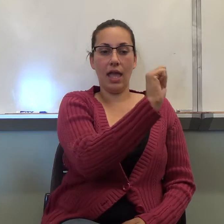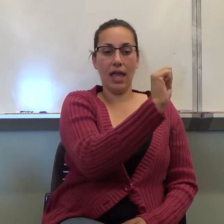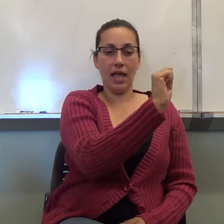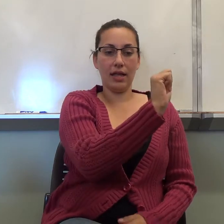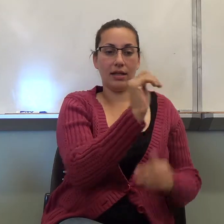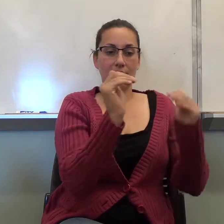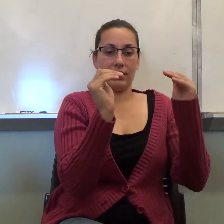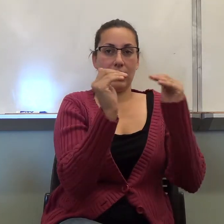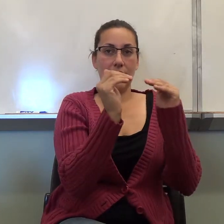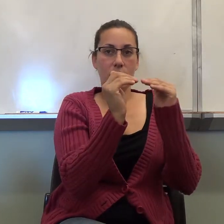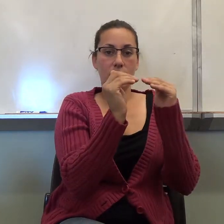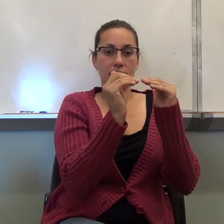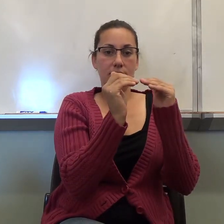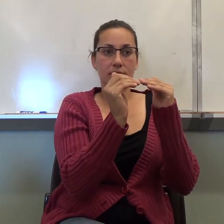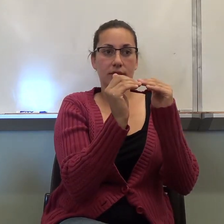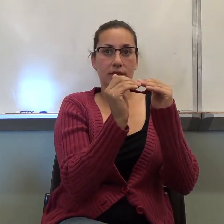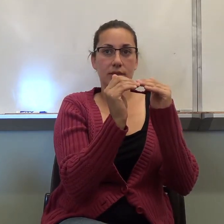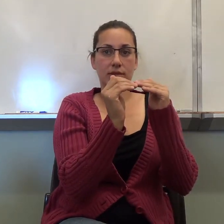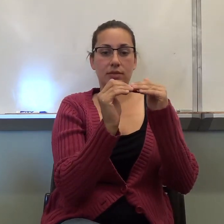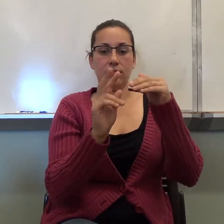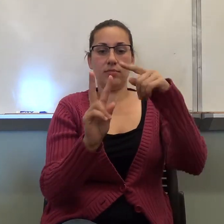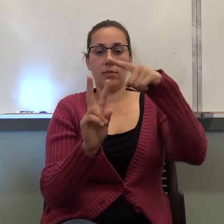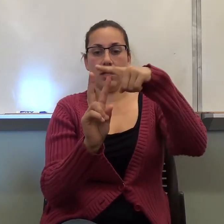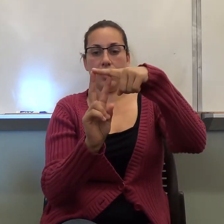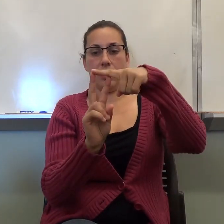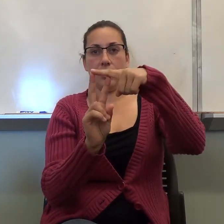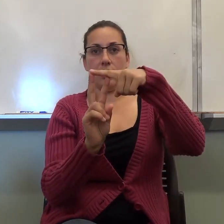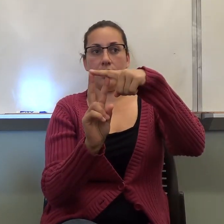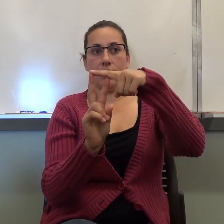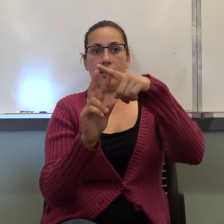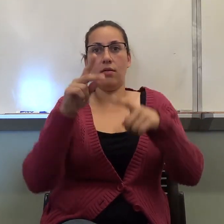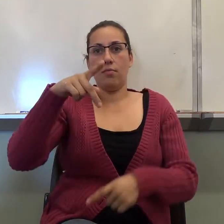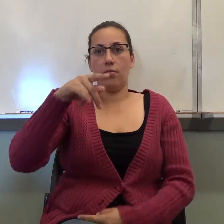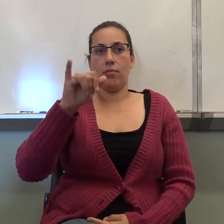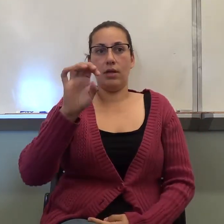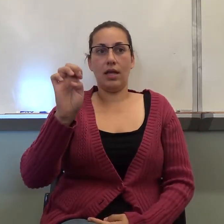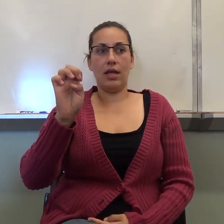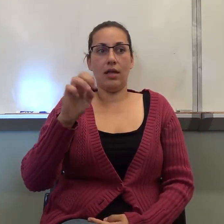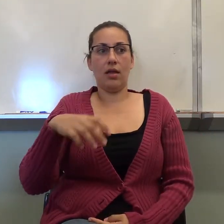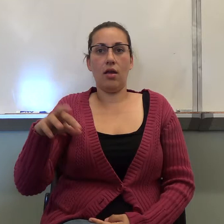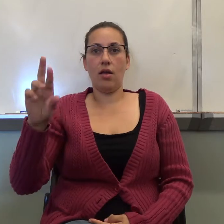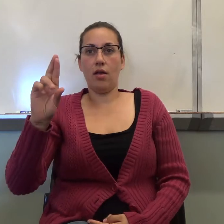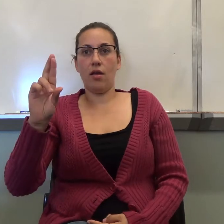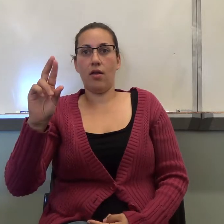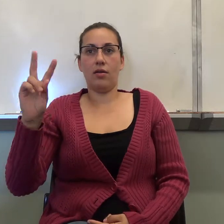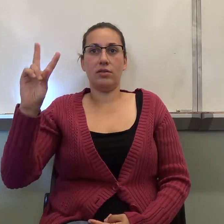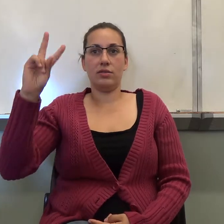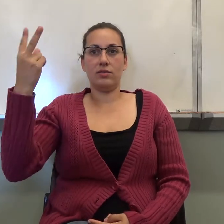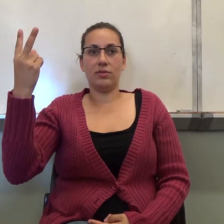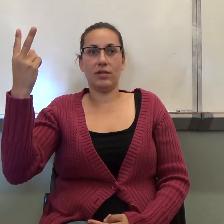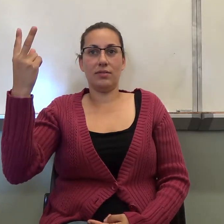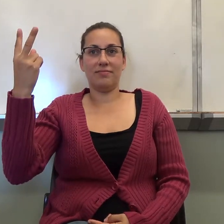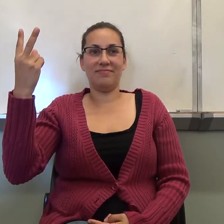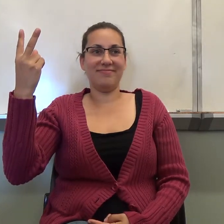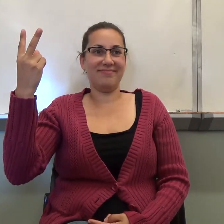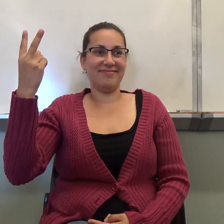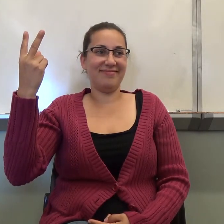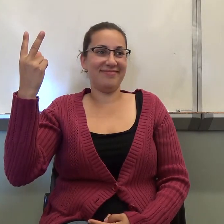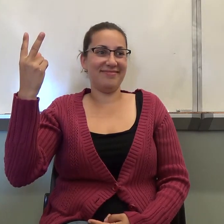before. And they say let pi equal 22/7. That's the fraction